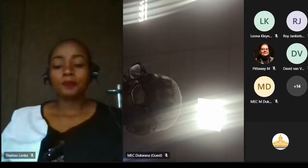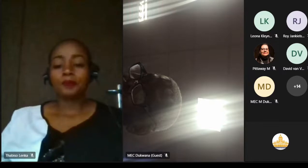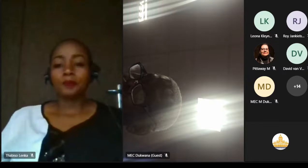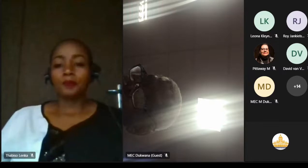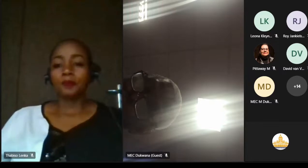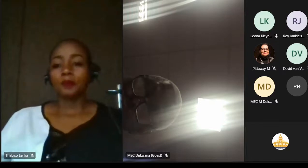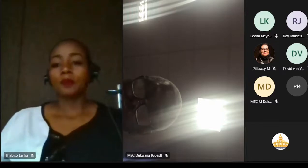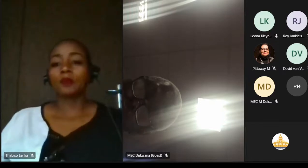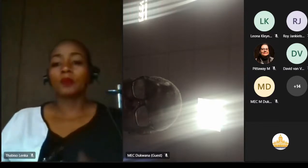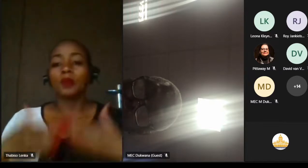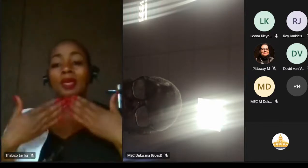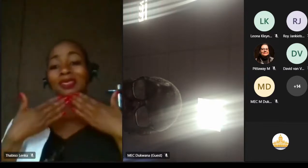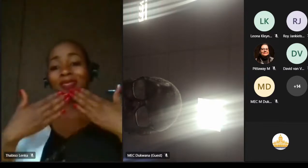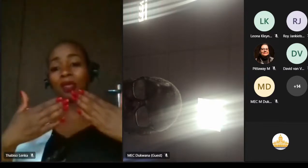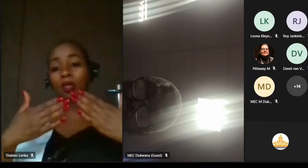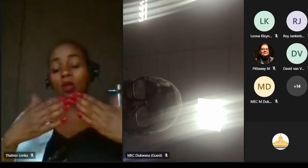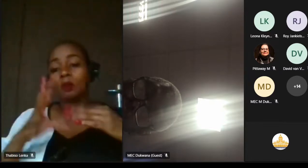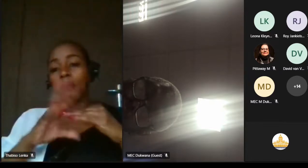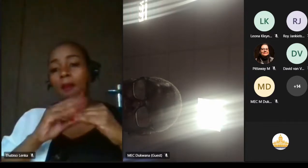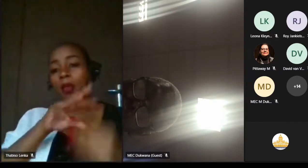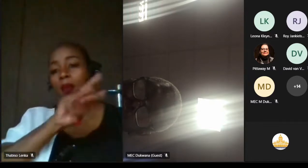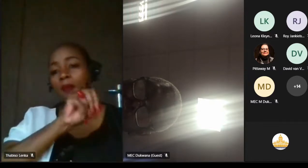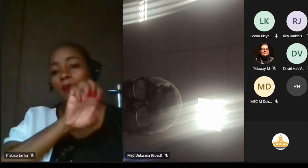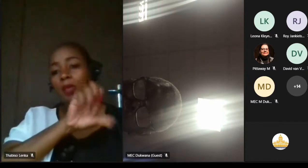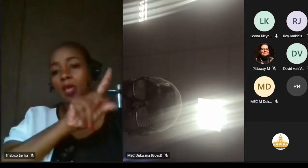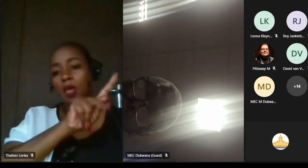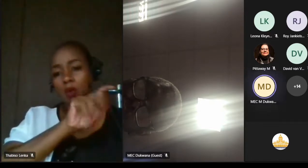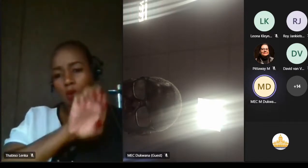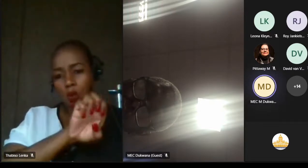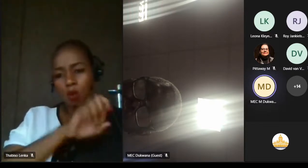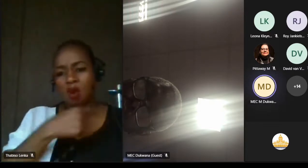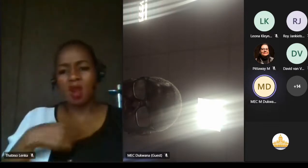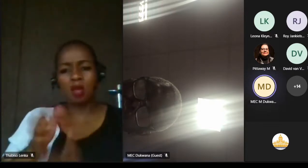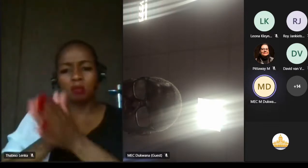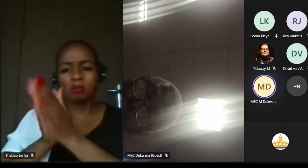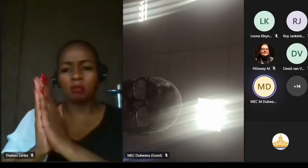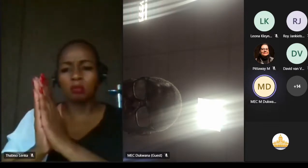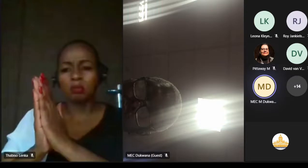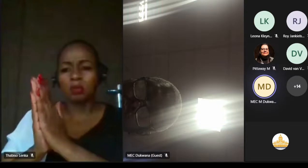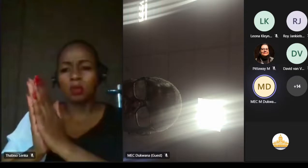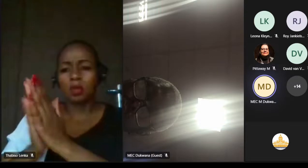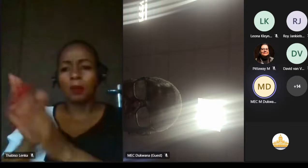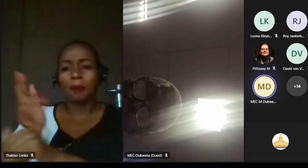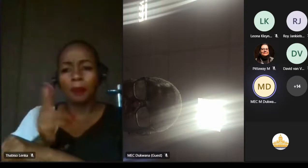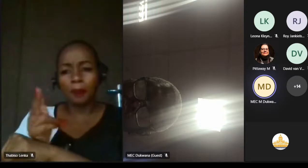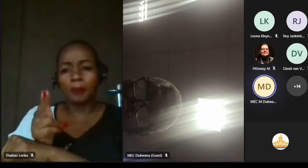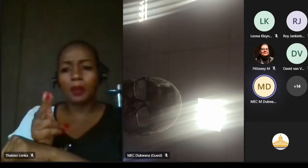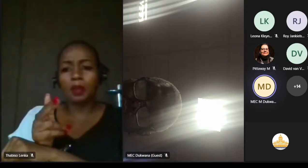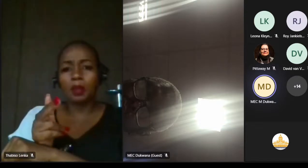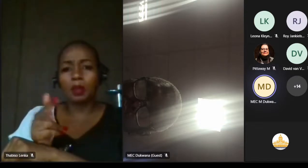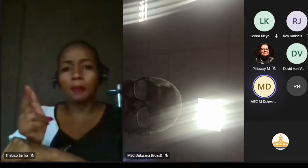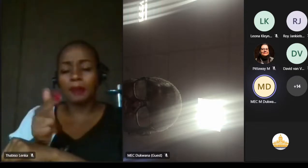Thank you, Honorable Meko. Can I request the members on the virtual platform to mute their